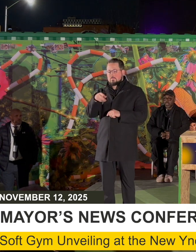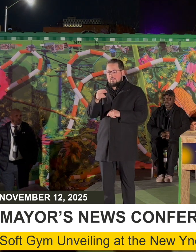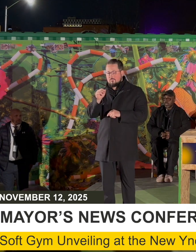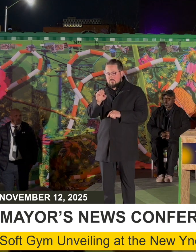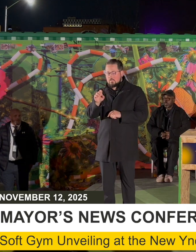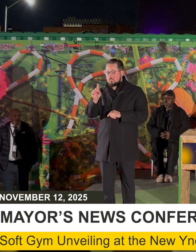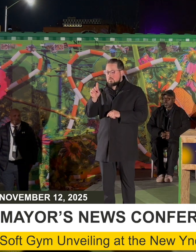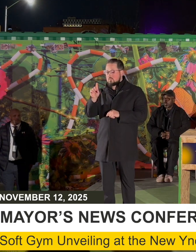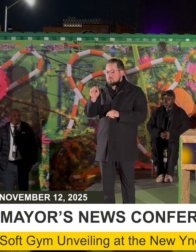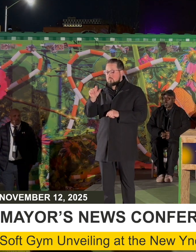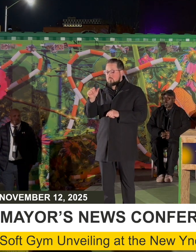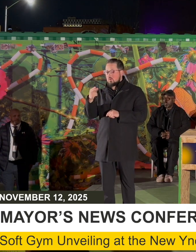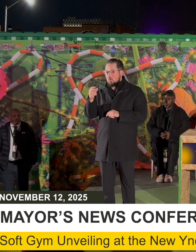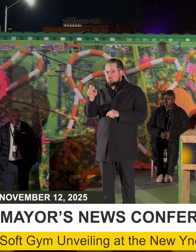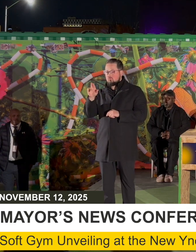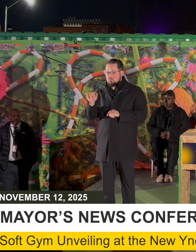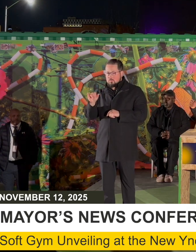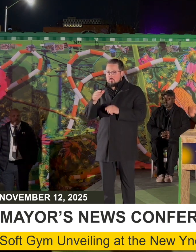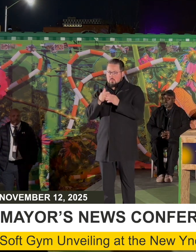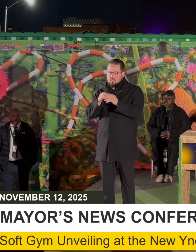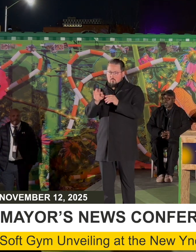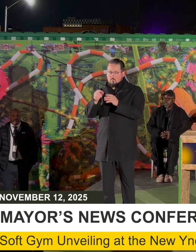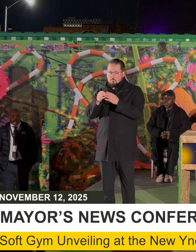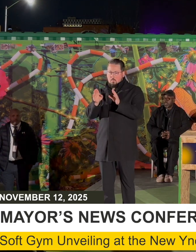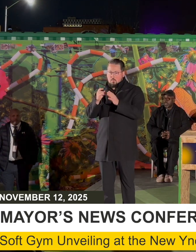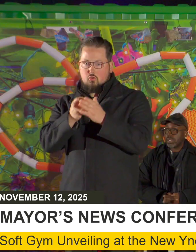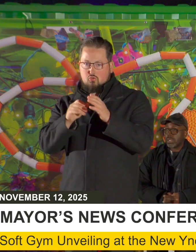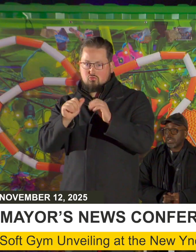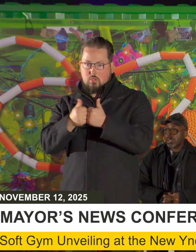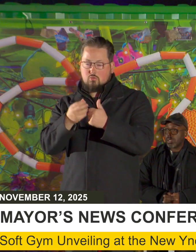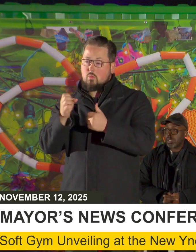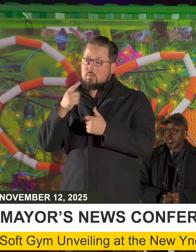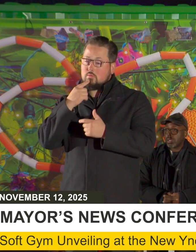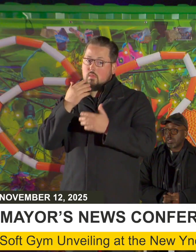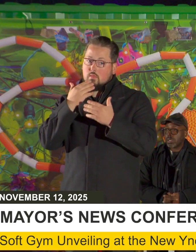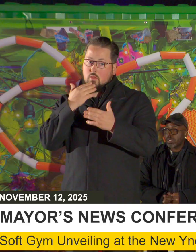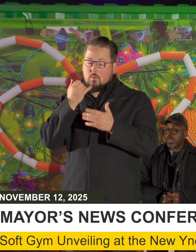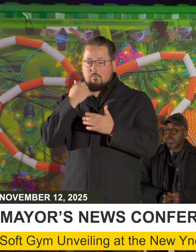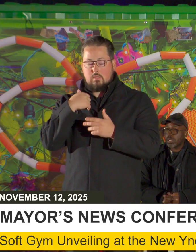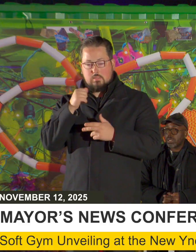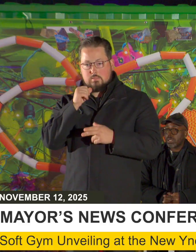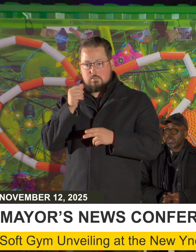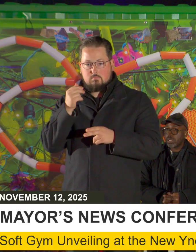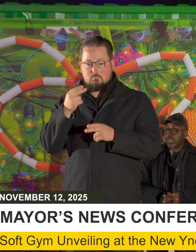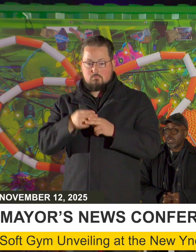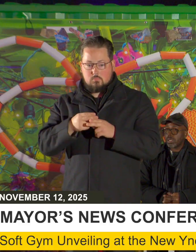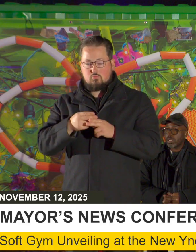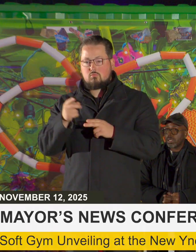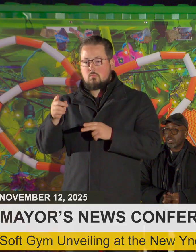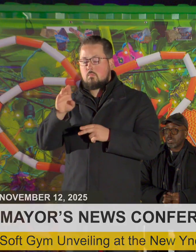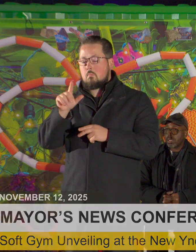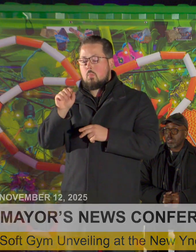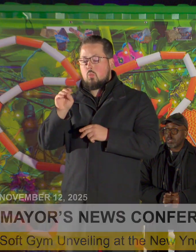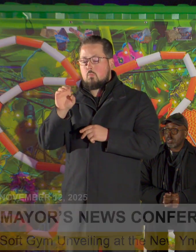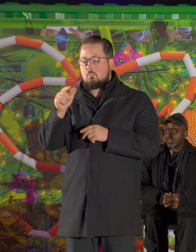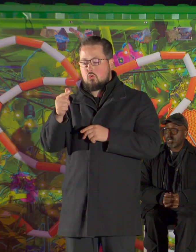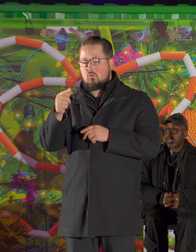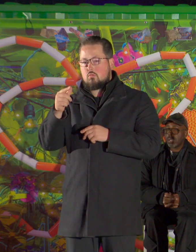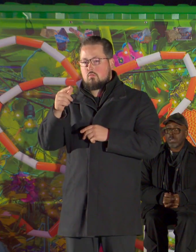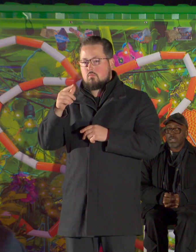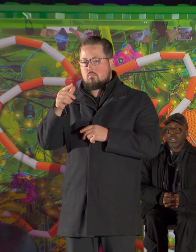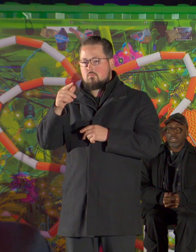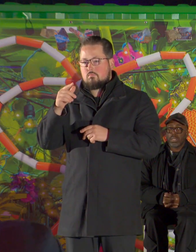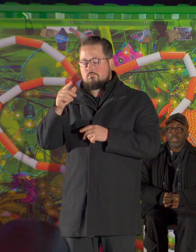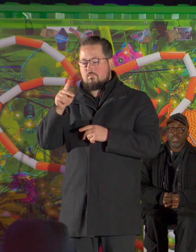Dockery, lead of the Public Art Challenge. And of course, I'd be very remiss if I didn't thank Bloomberg Philanthropies and my good